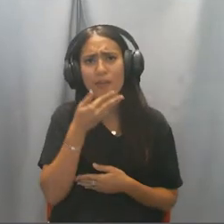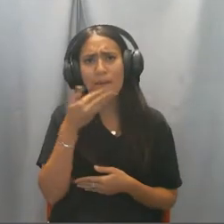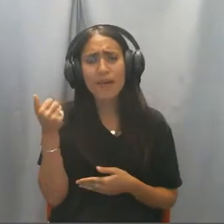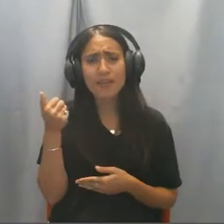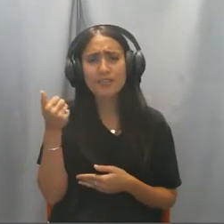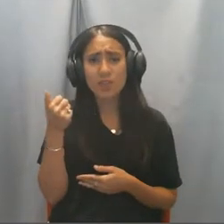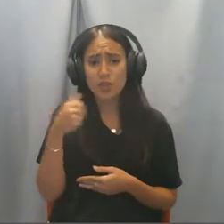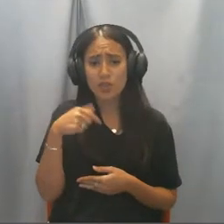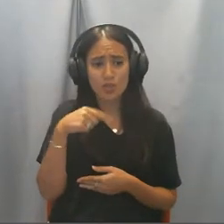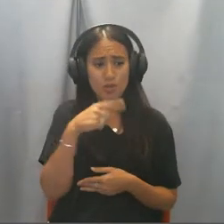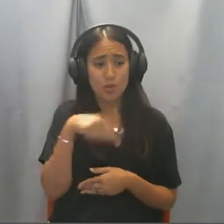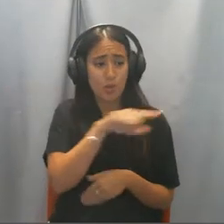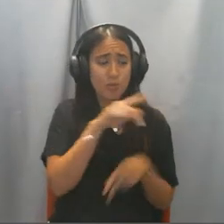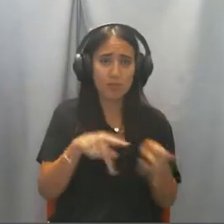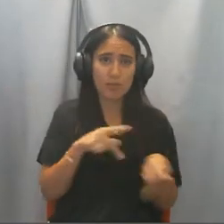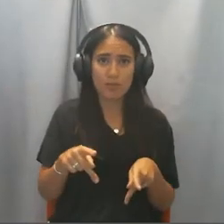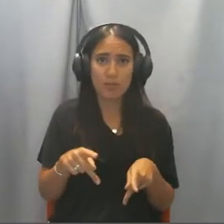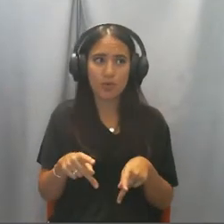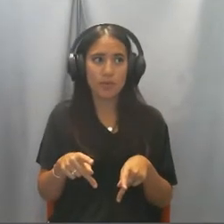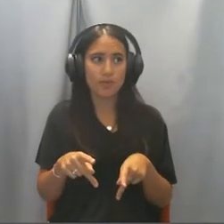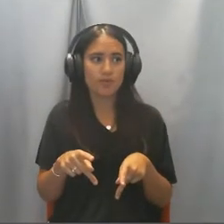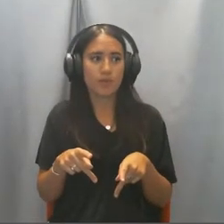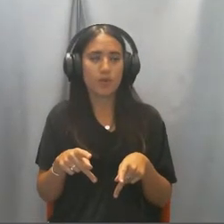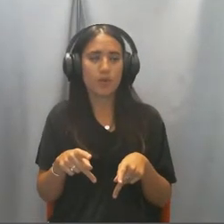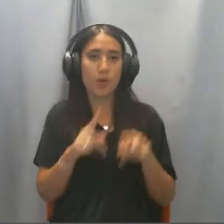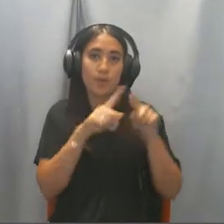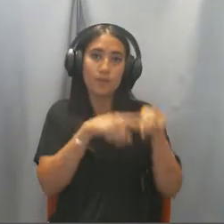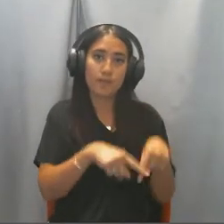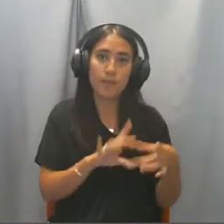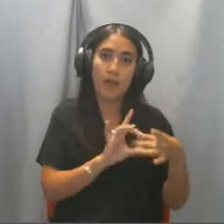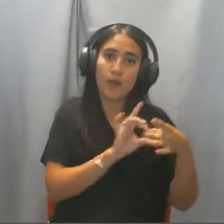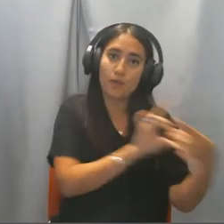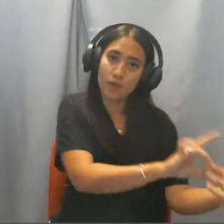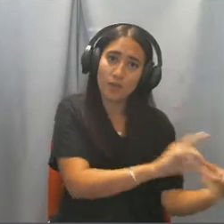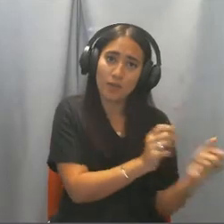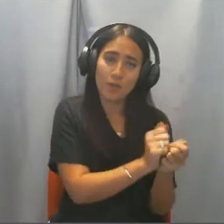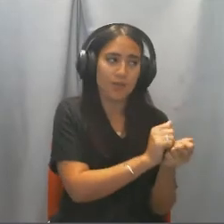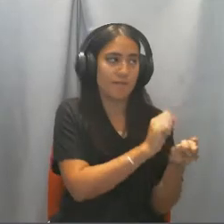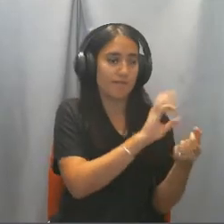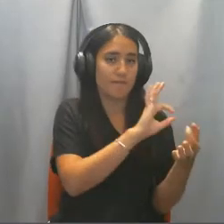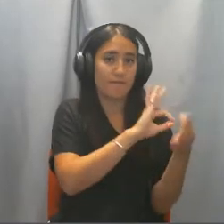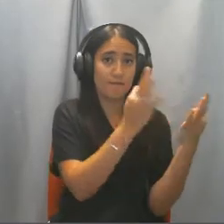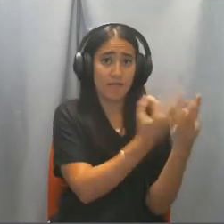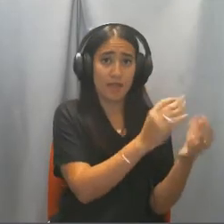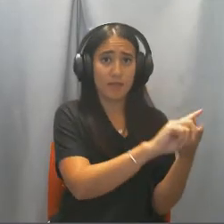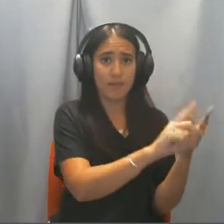leaned into relationships with family, with friends, with community.